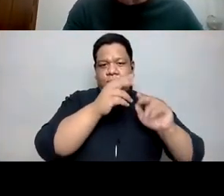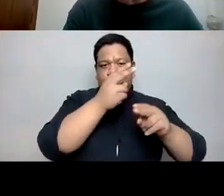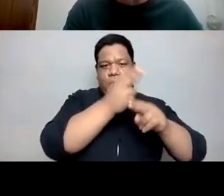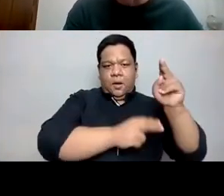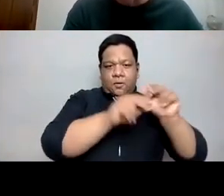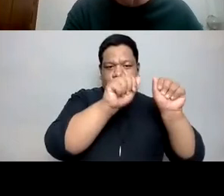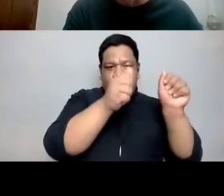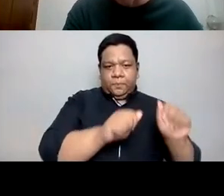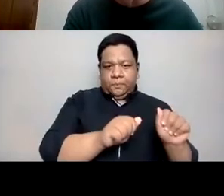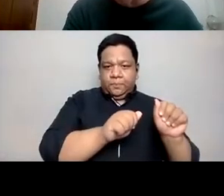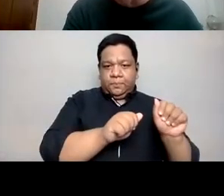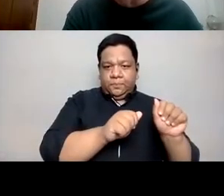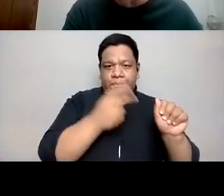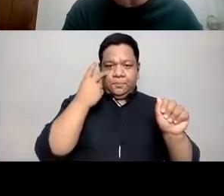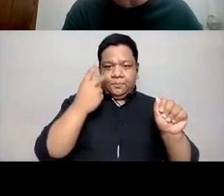Okay?